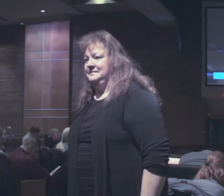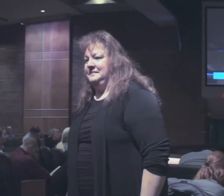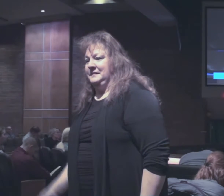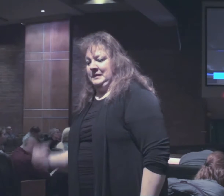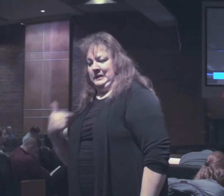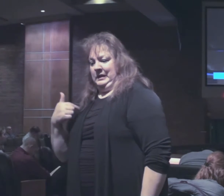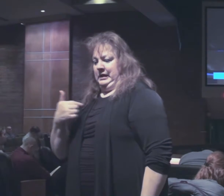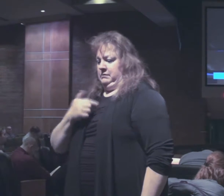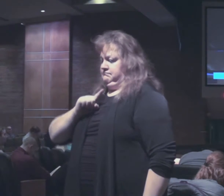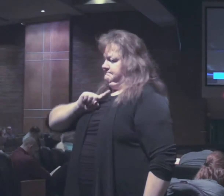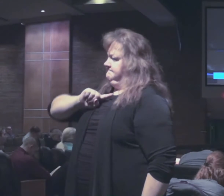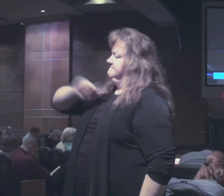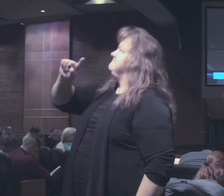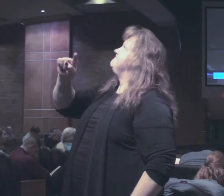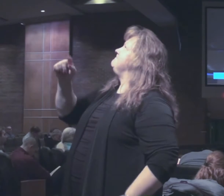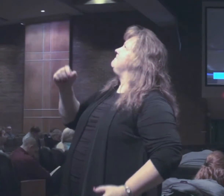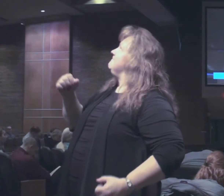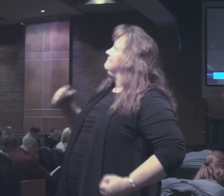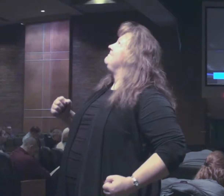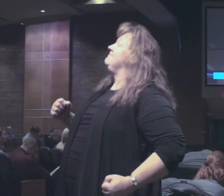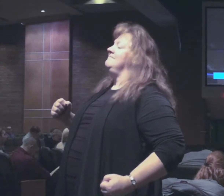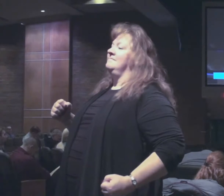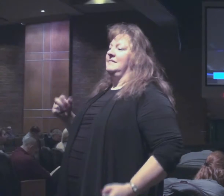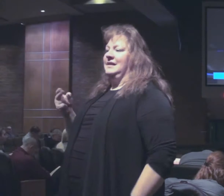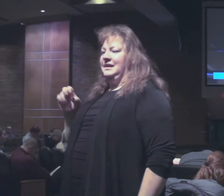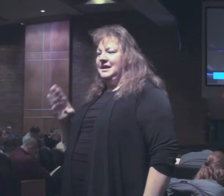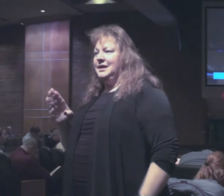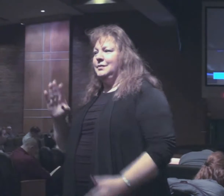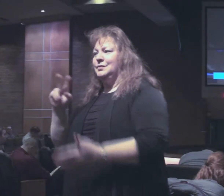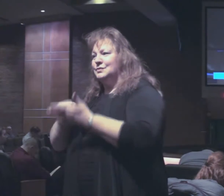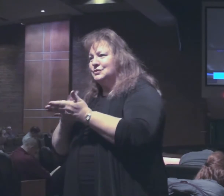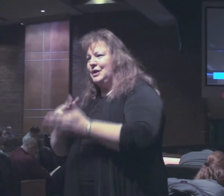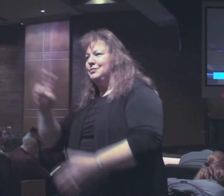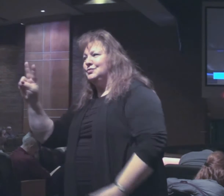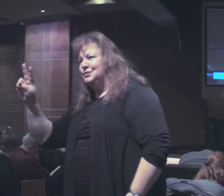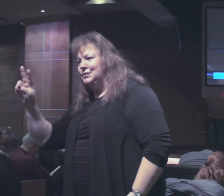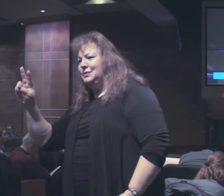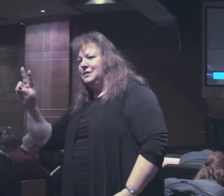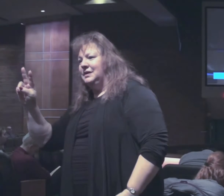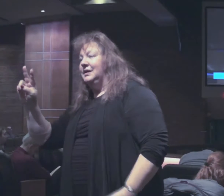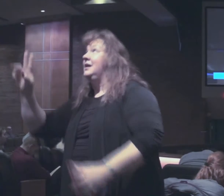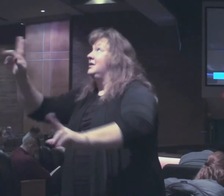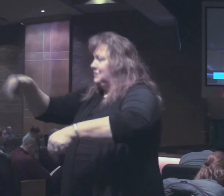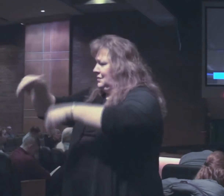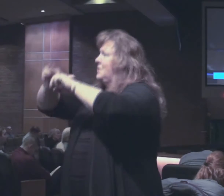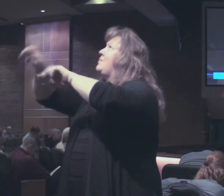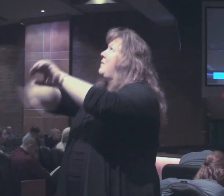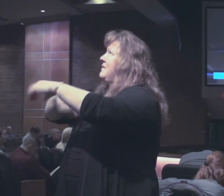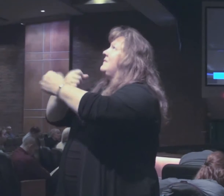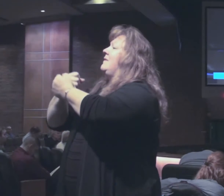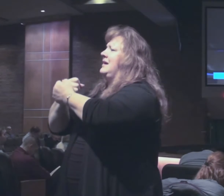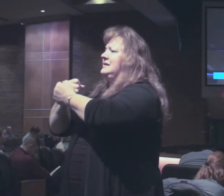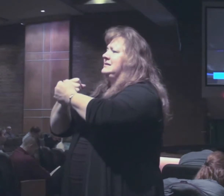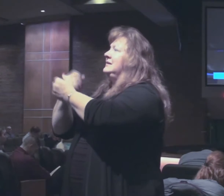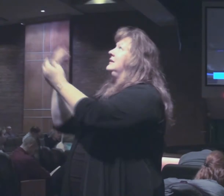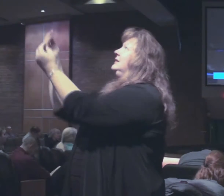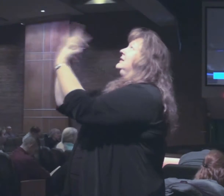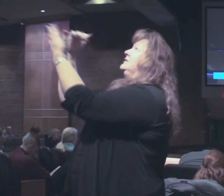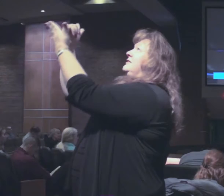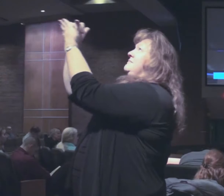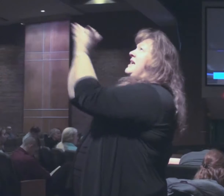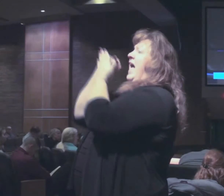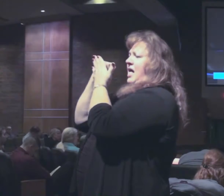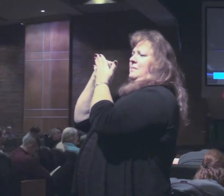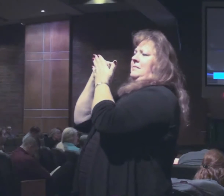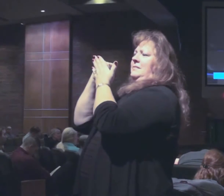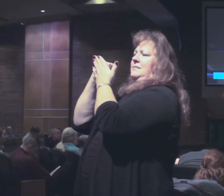We are to come with confidence, Hebrews 2 says, to the throne of grace to receive the help we need